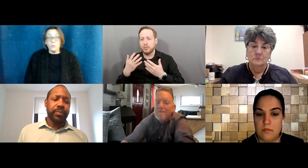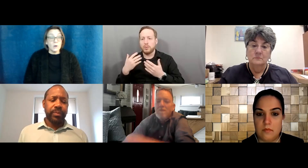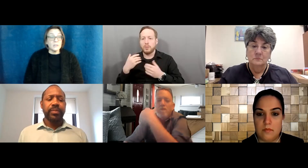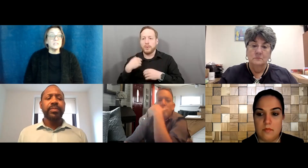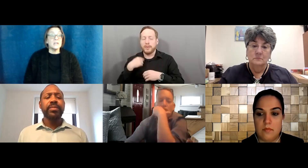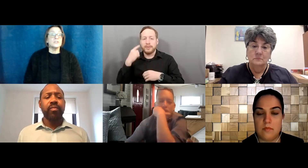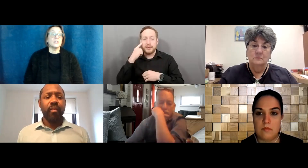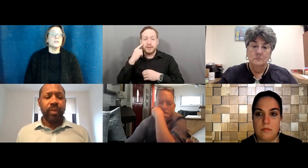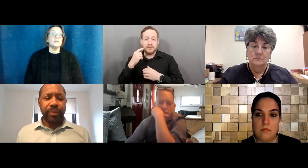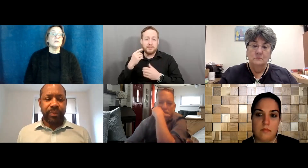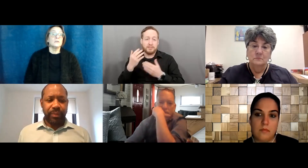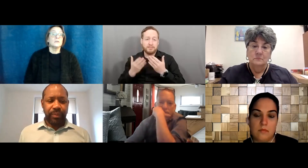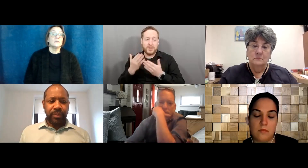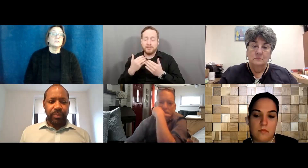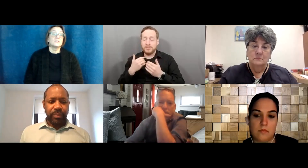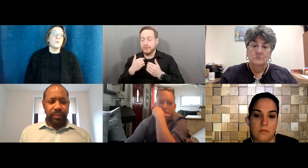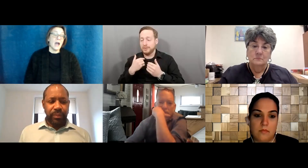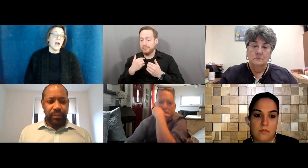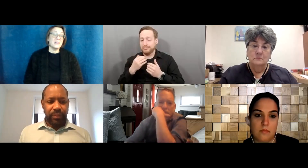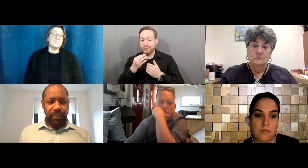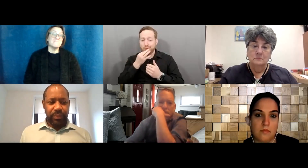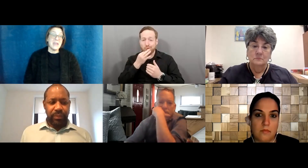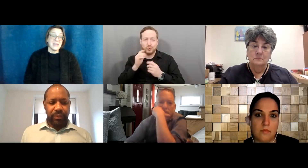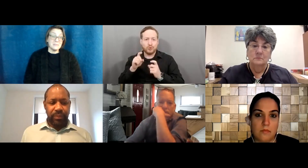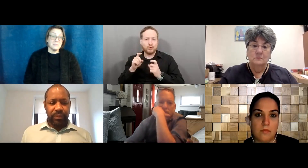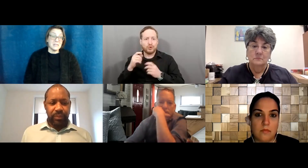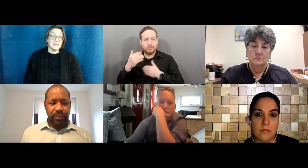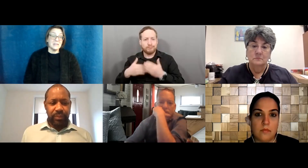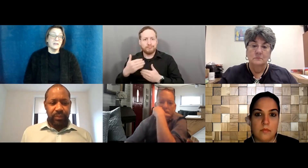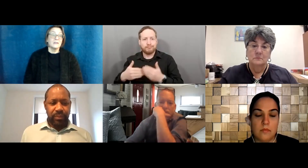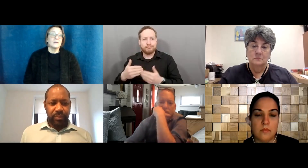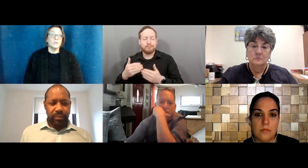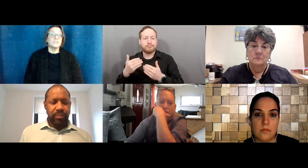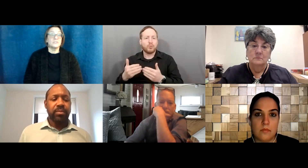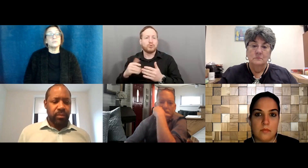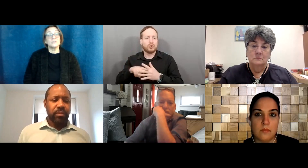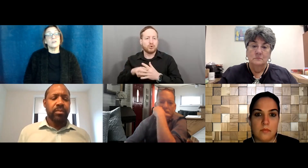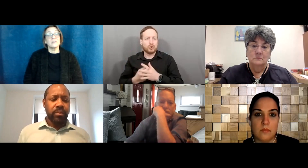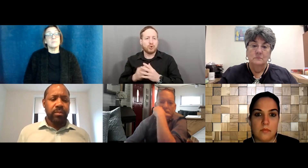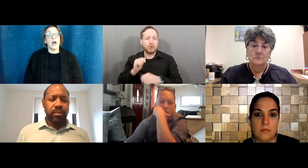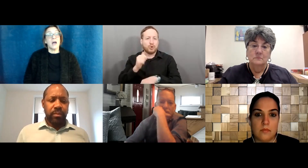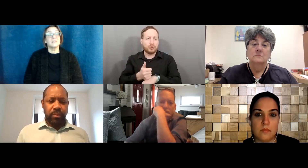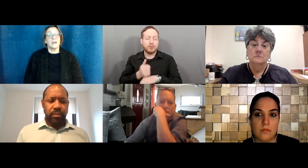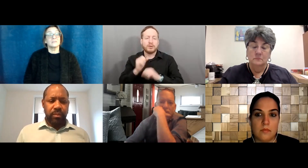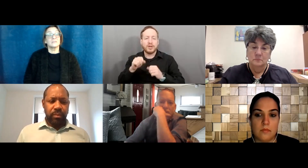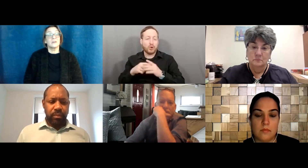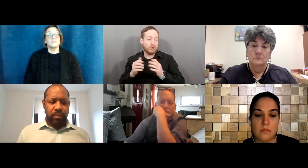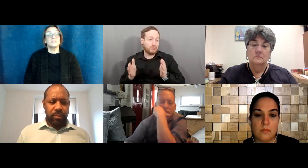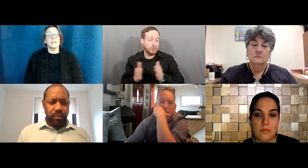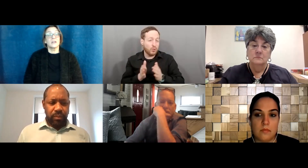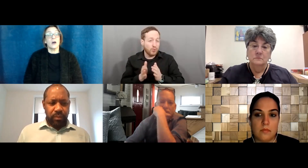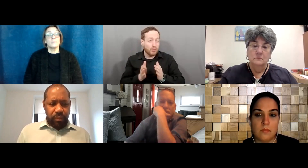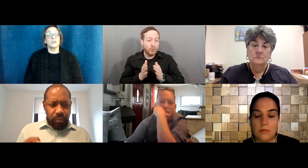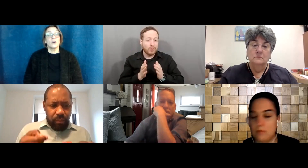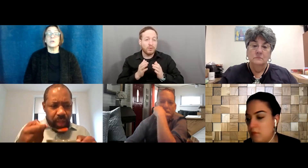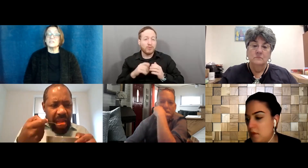a new organization. So I think maybe we should soon start that process of